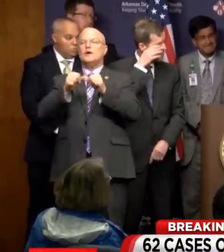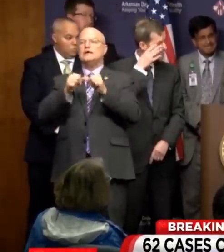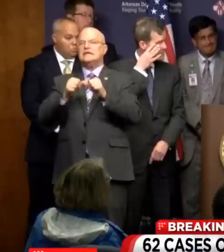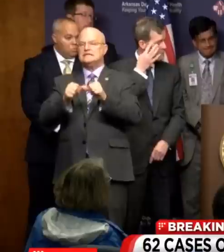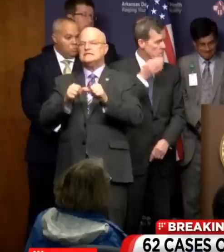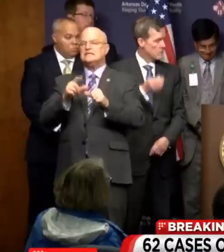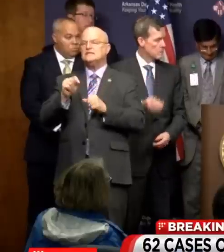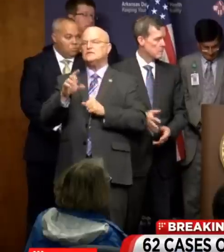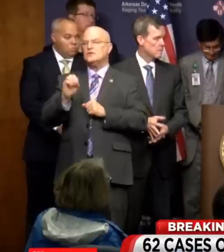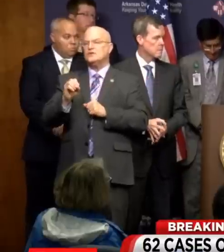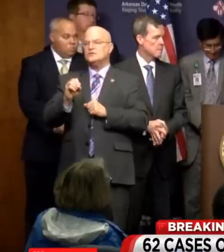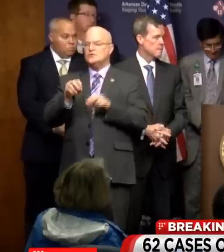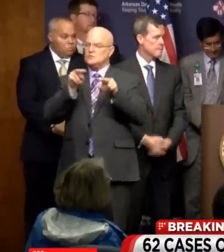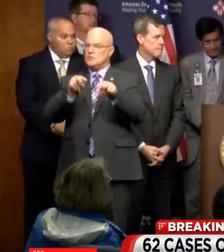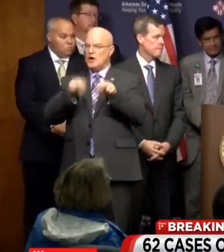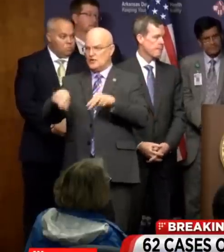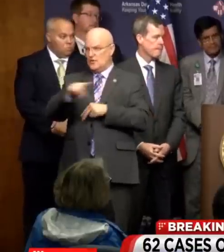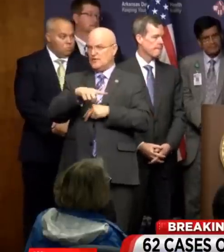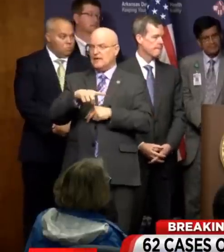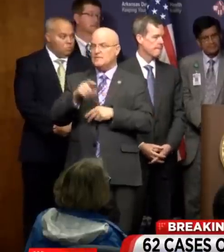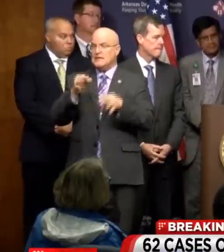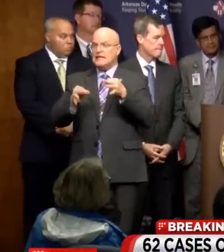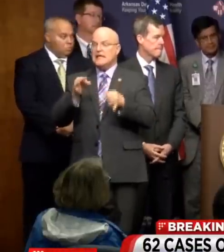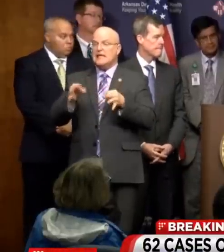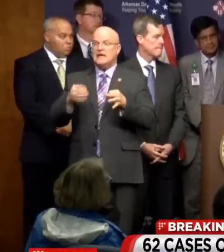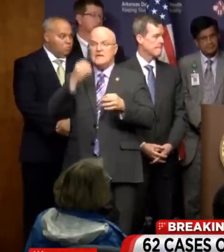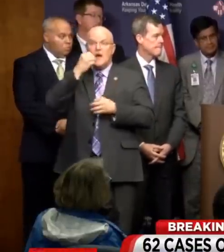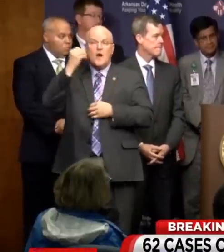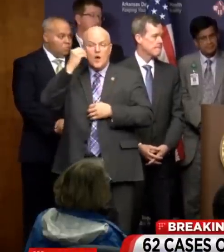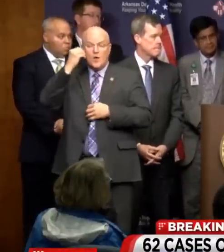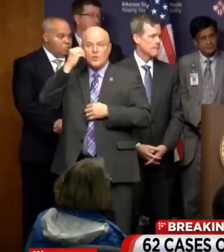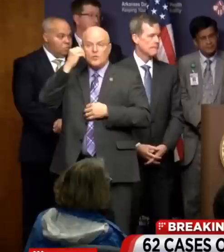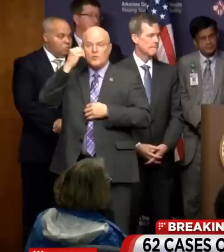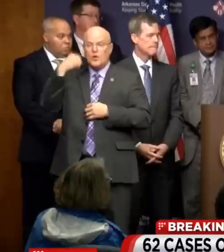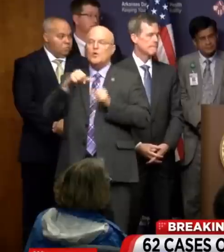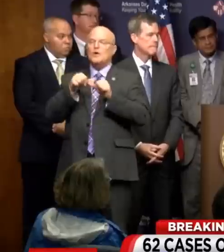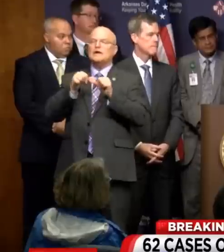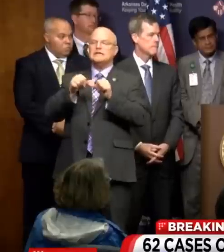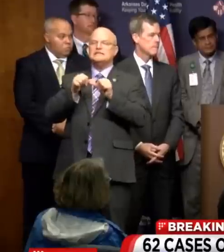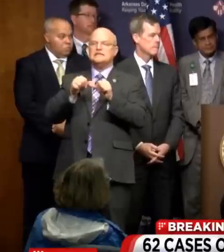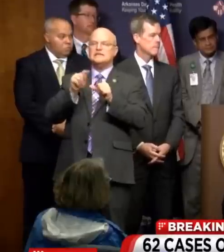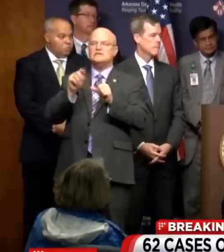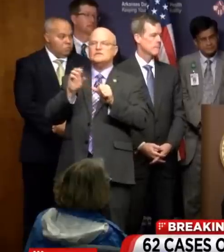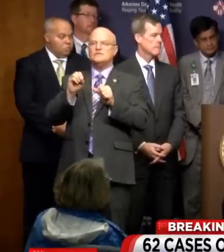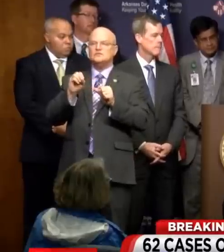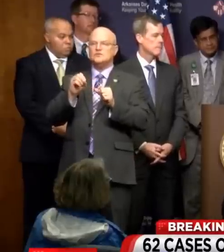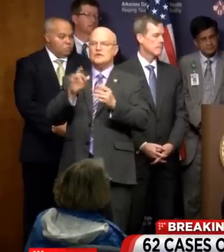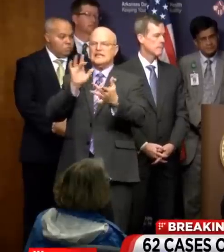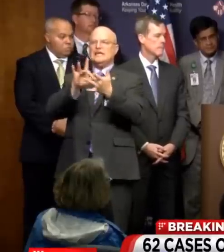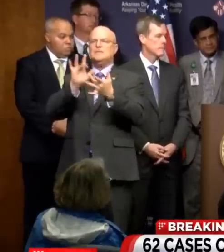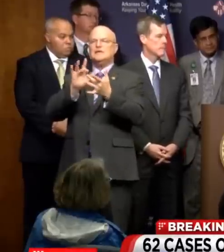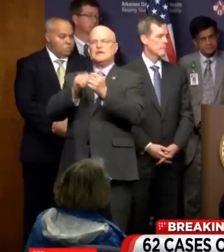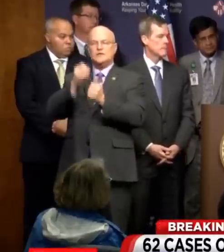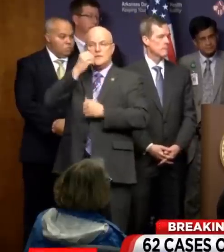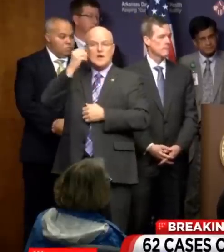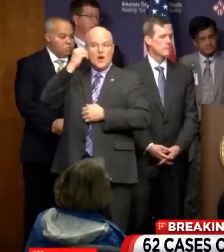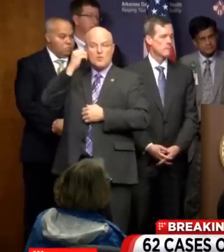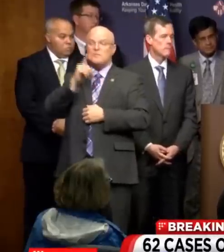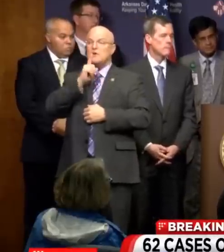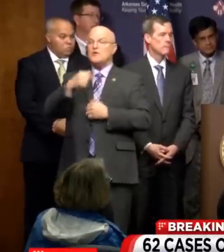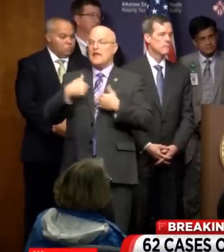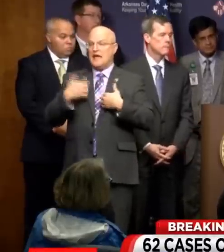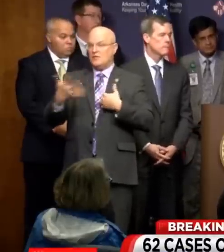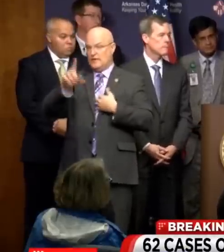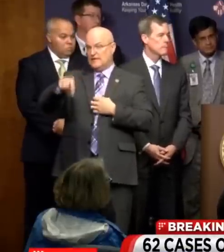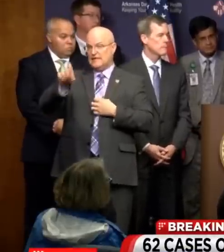to monitor them. If they're at home, we'll continue to keep in touch with them, make sure